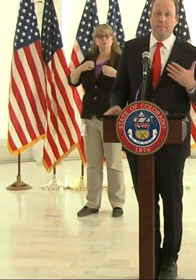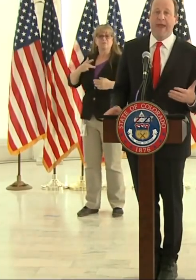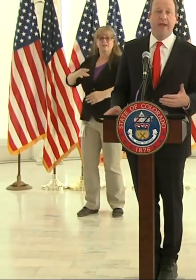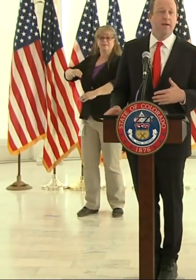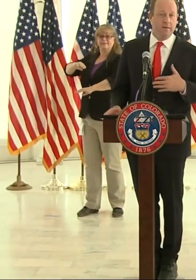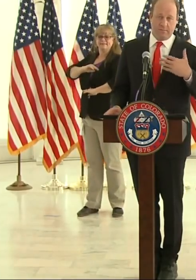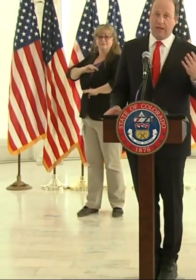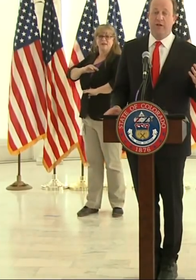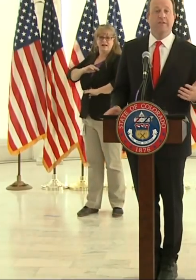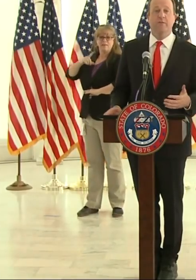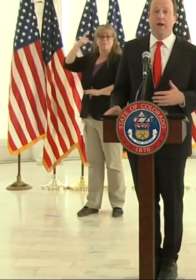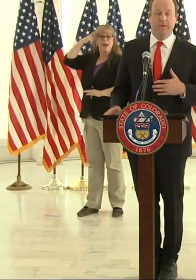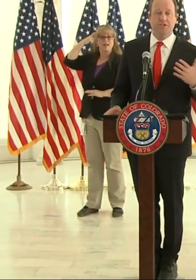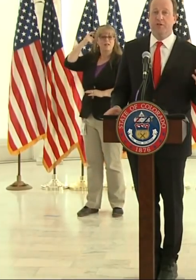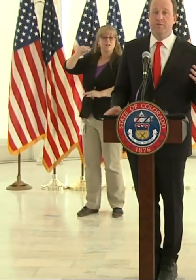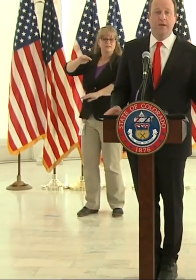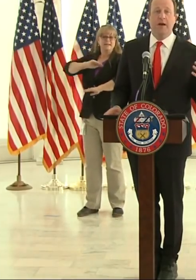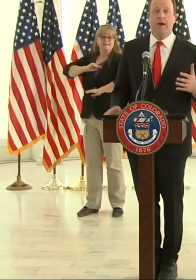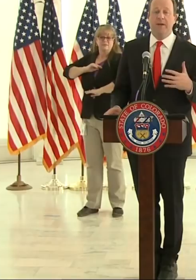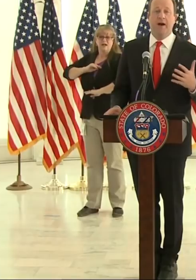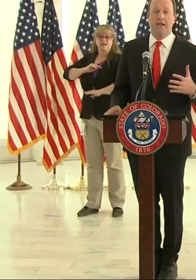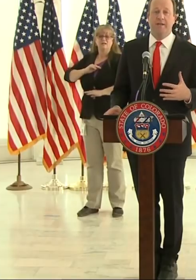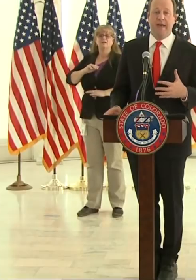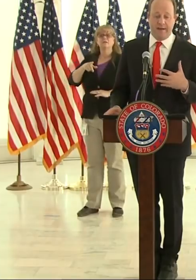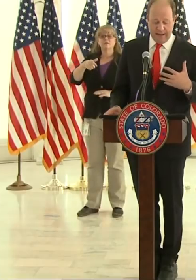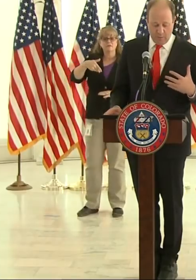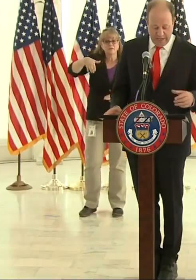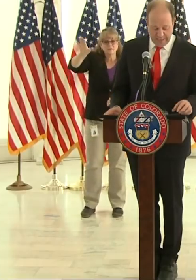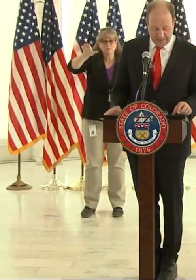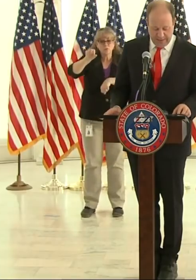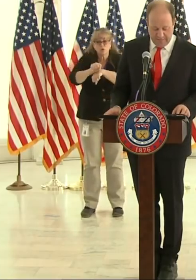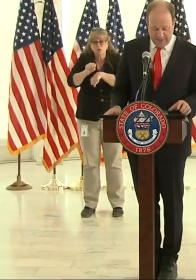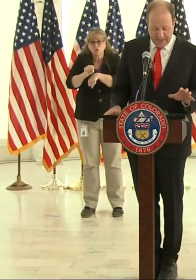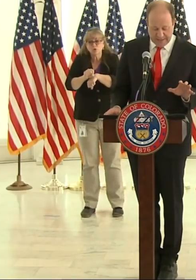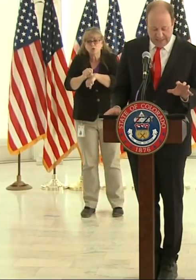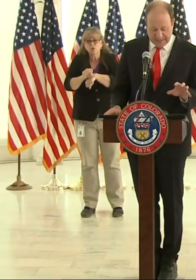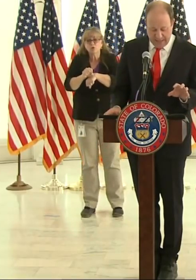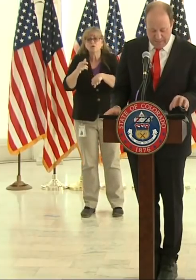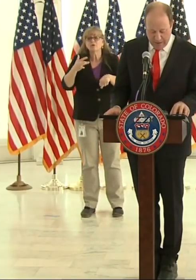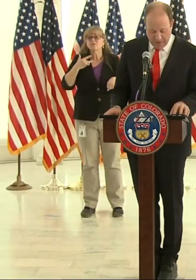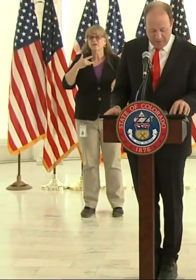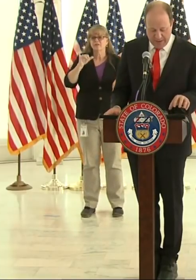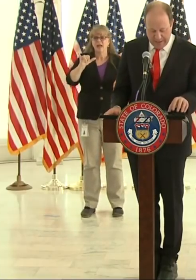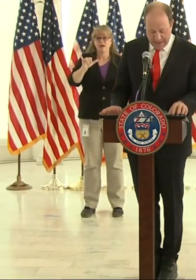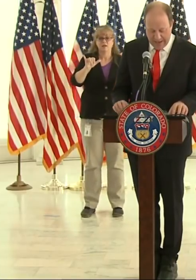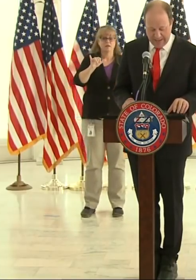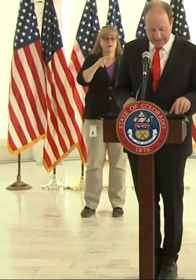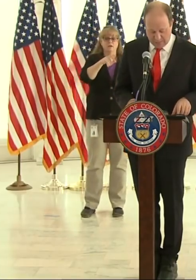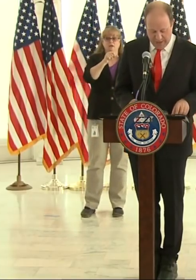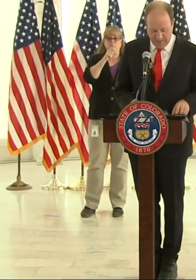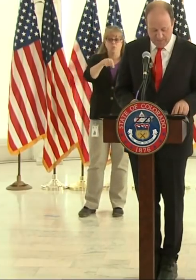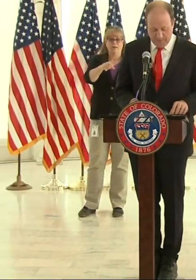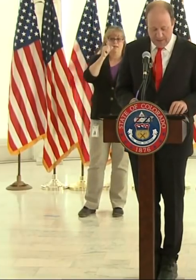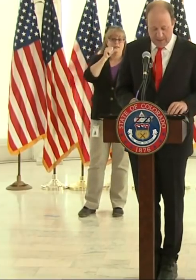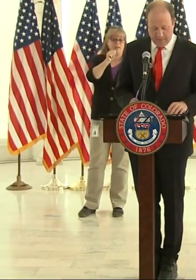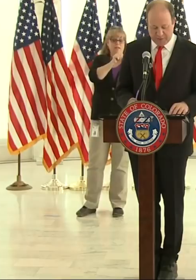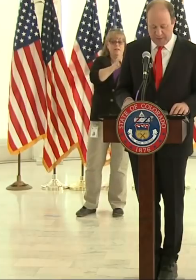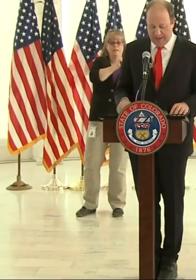time. May, it could even well be June, beyond that we need to live. It's a marathon, not a